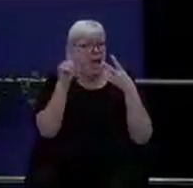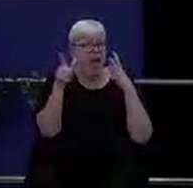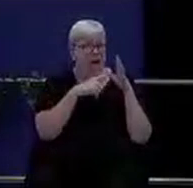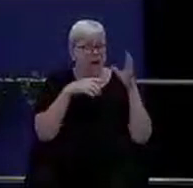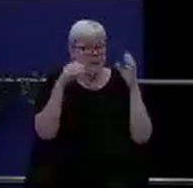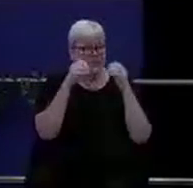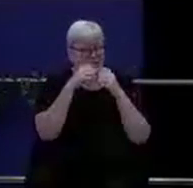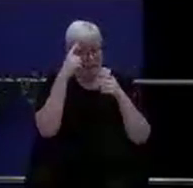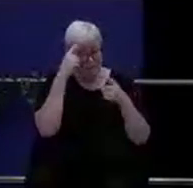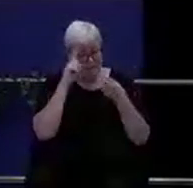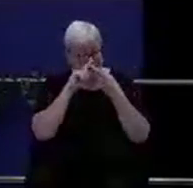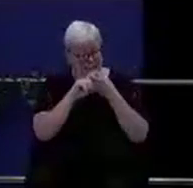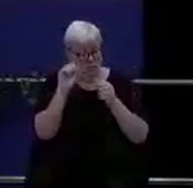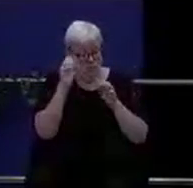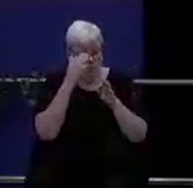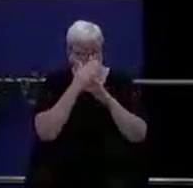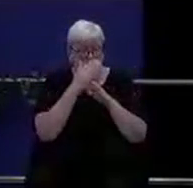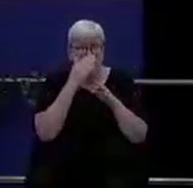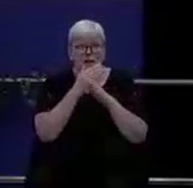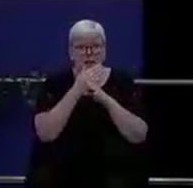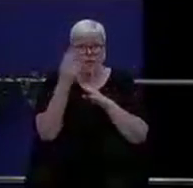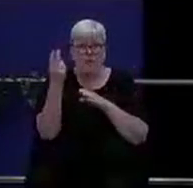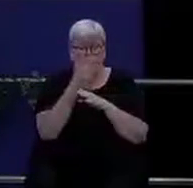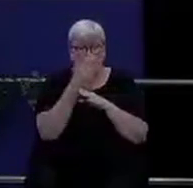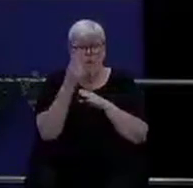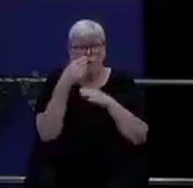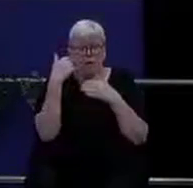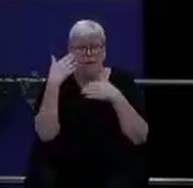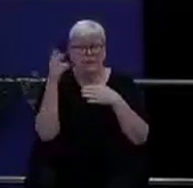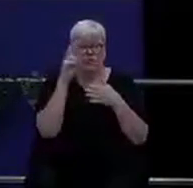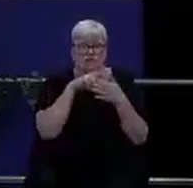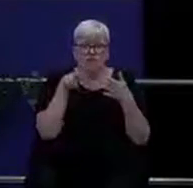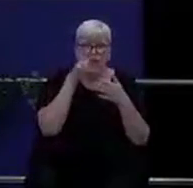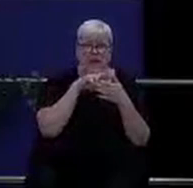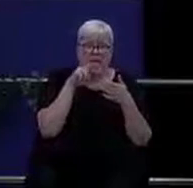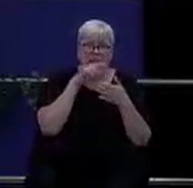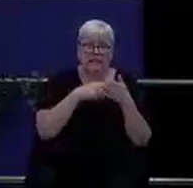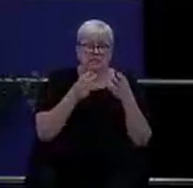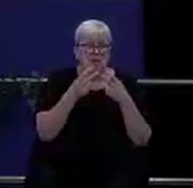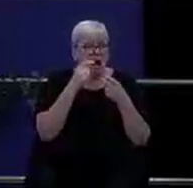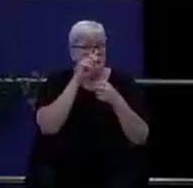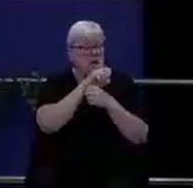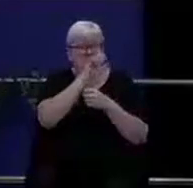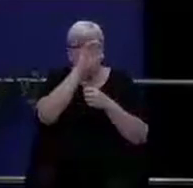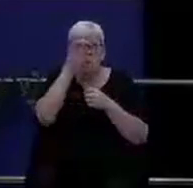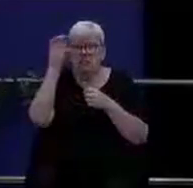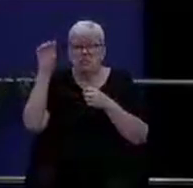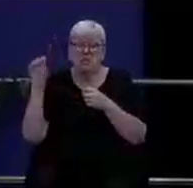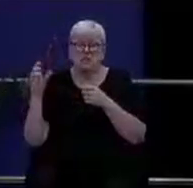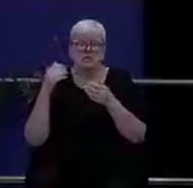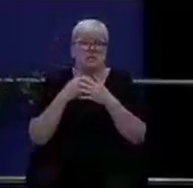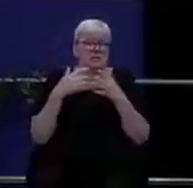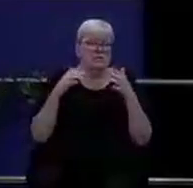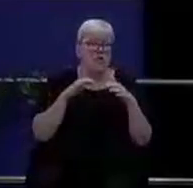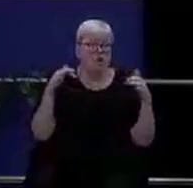work, but also, as you have both sort of read elsewhere, how audiences not